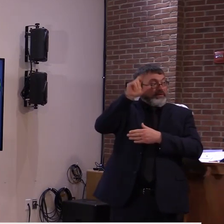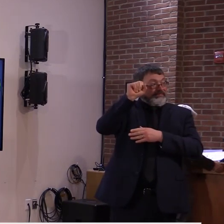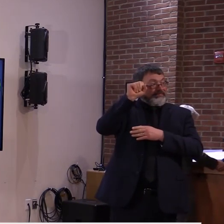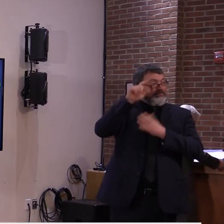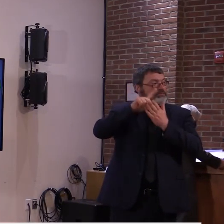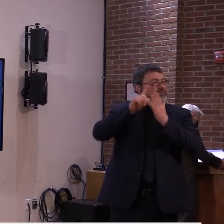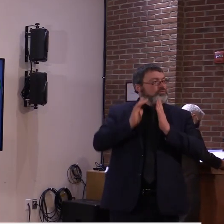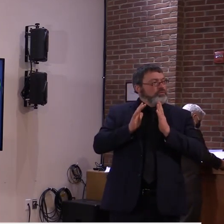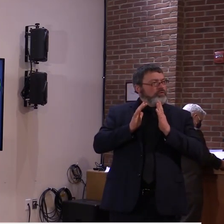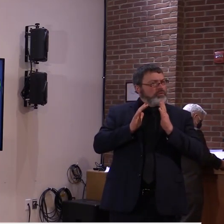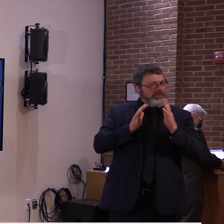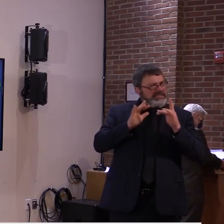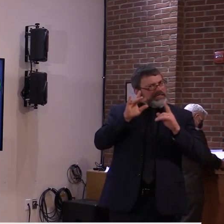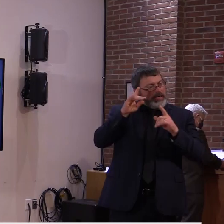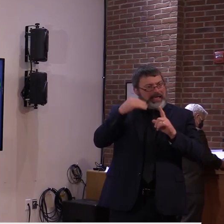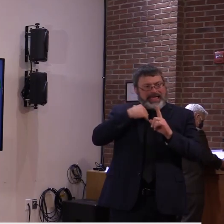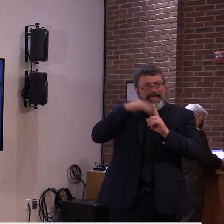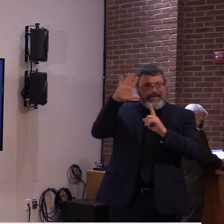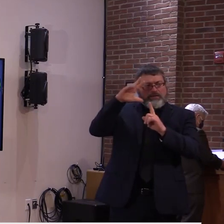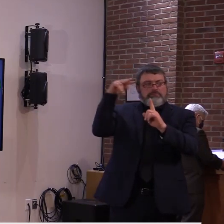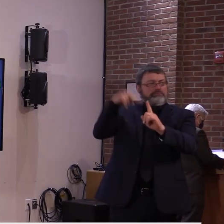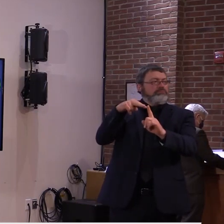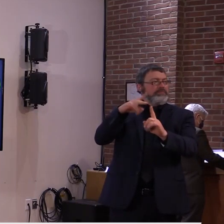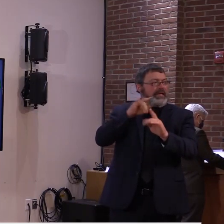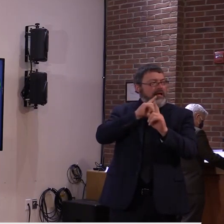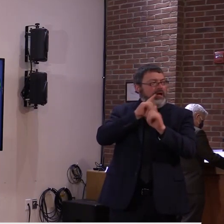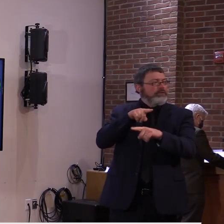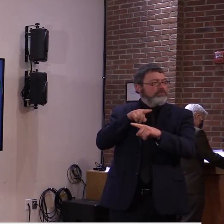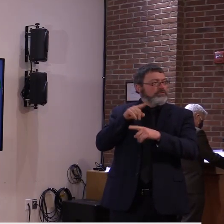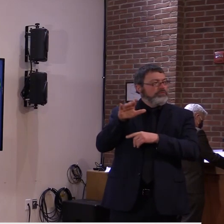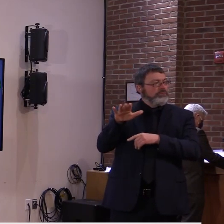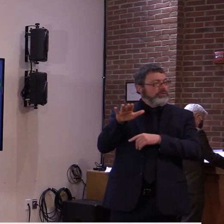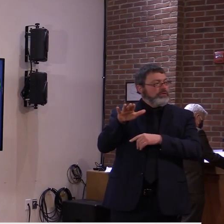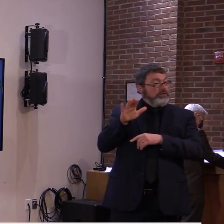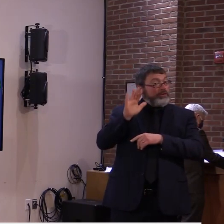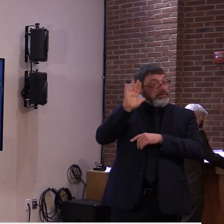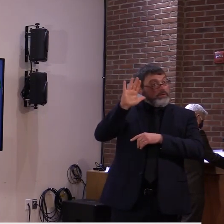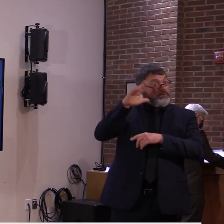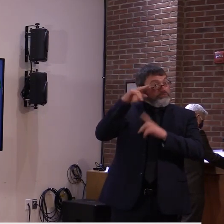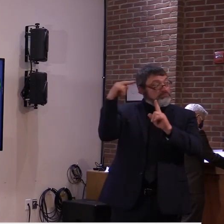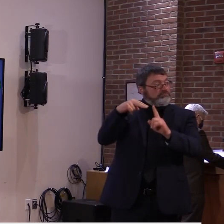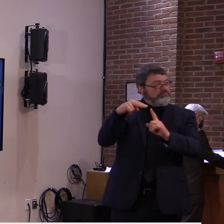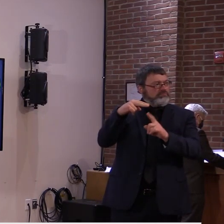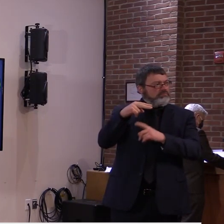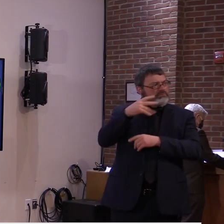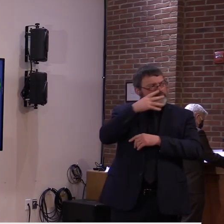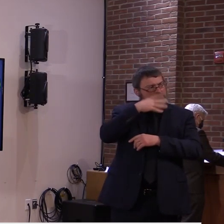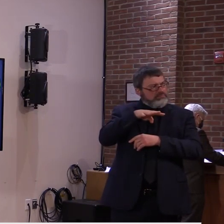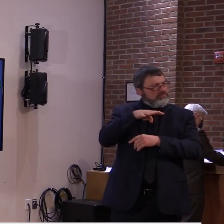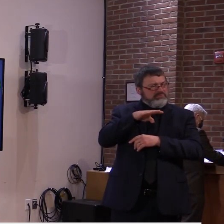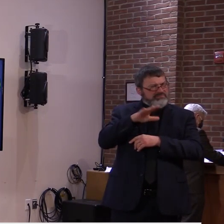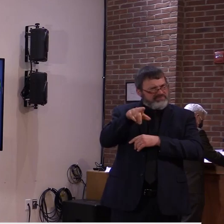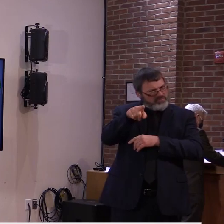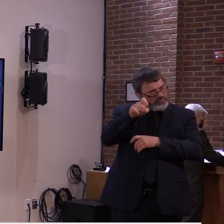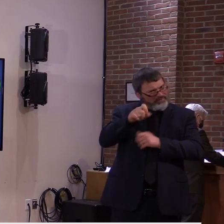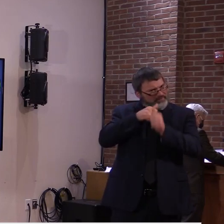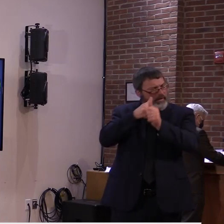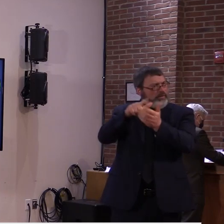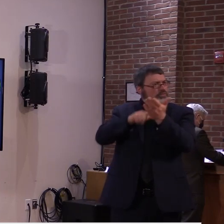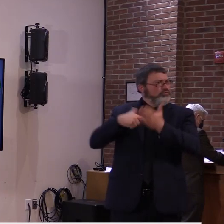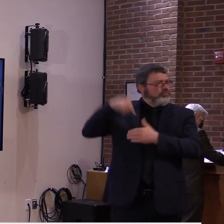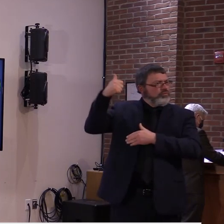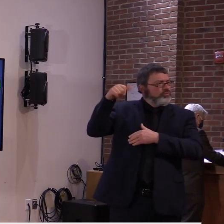But your predecessor, Tom Anderson, the former U.S. attorney, has a legal opinion out there that clearly